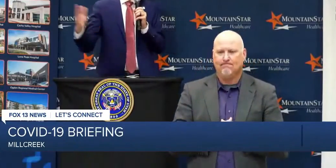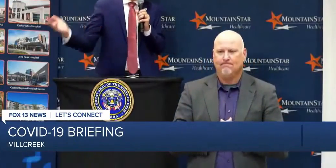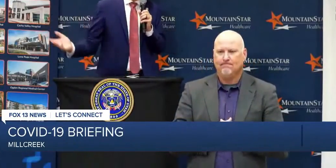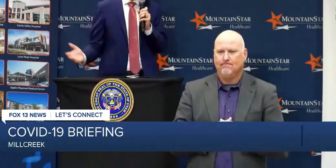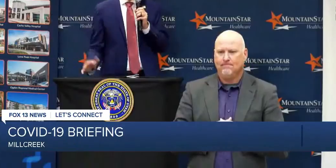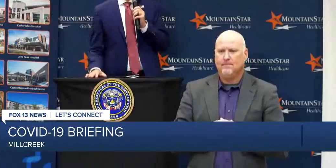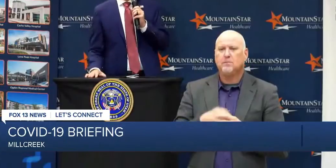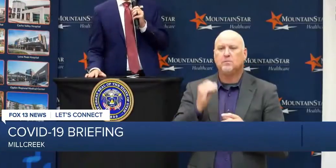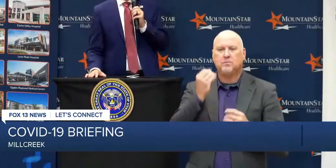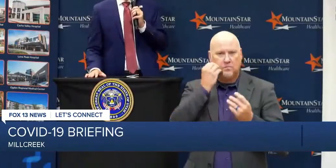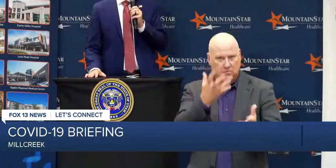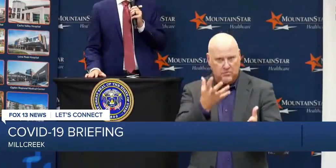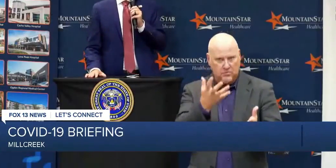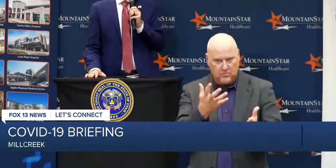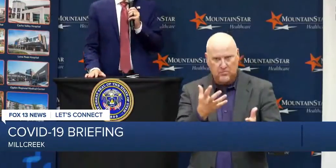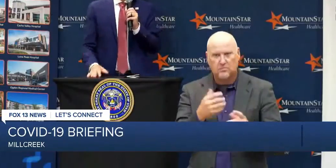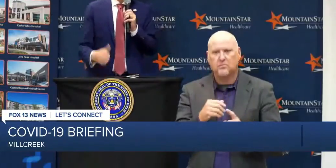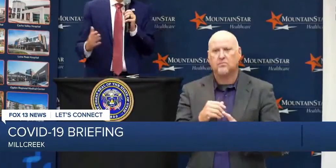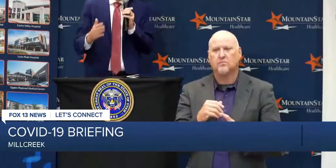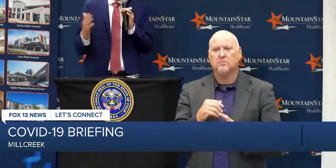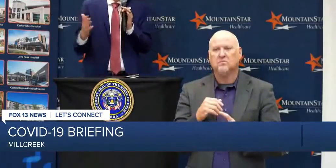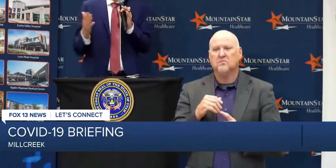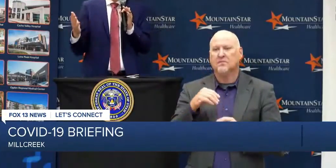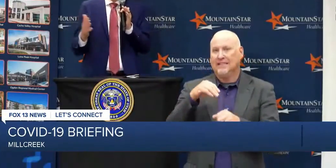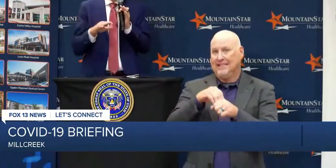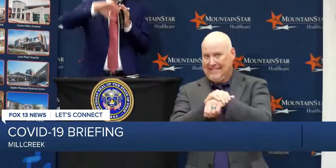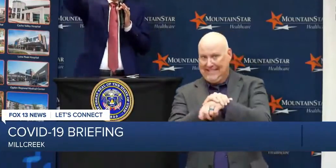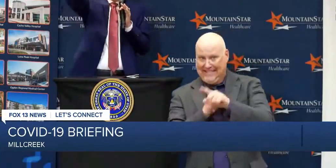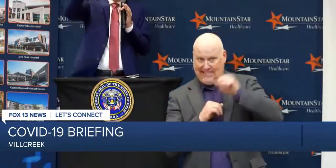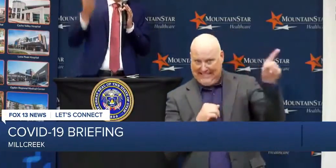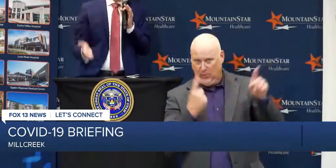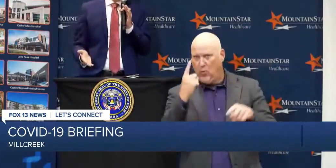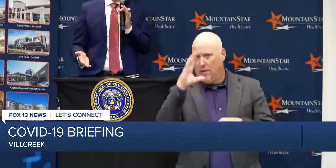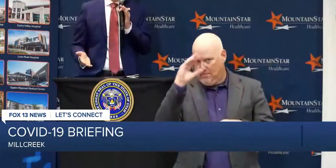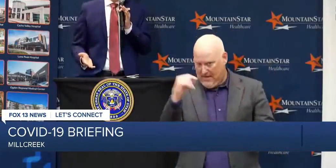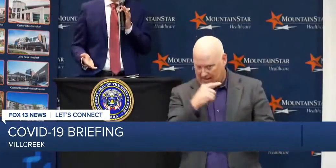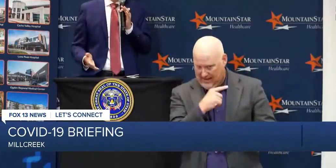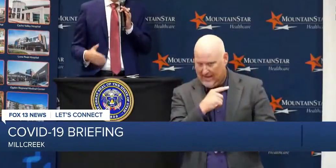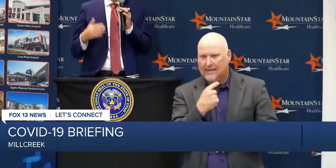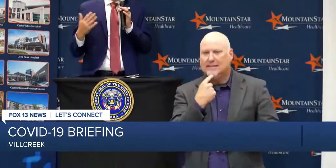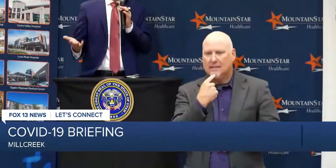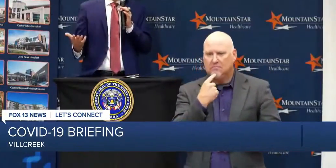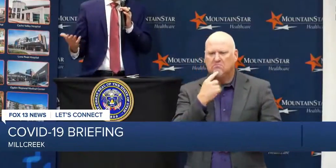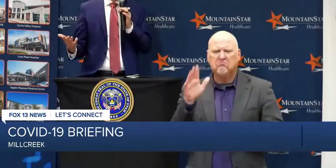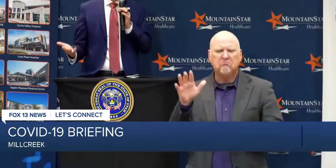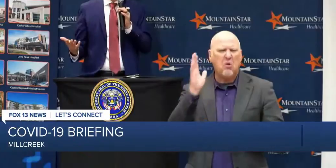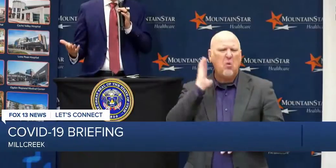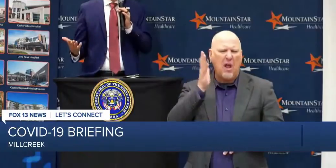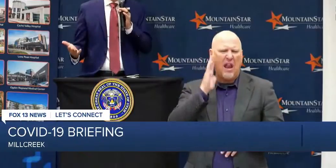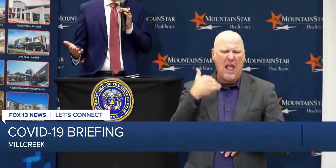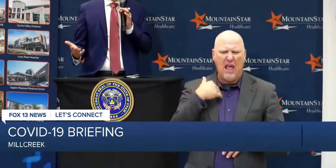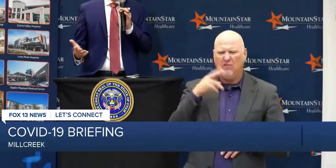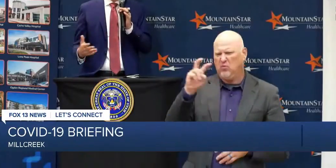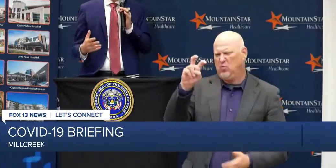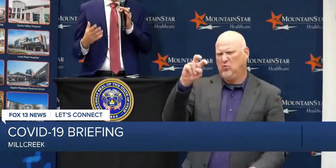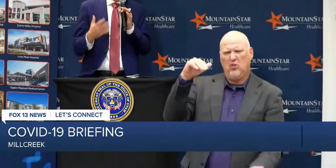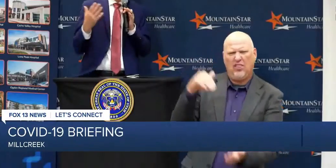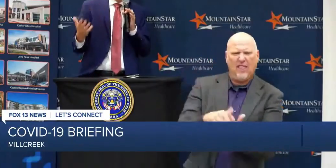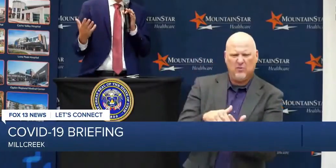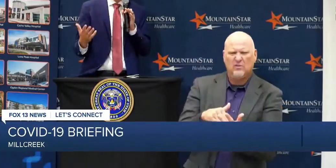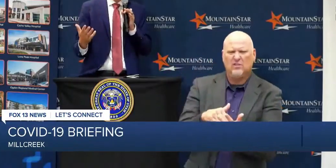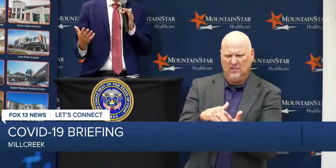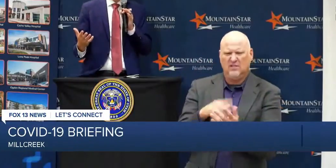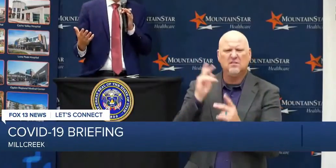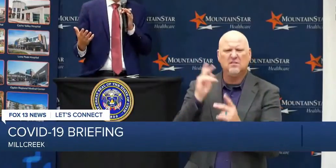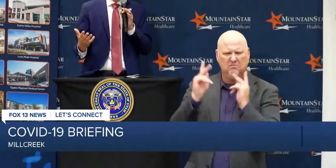saying this will be gone by September. An expert, because that's just what happened. It went up and it went down. So I don't know exactly, and no one